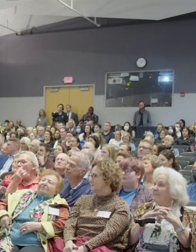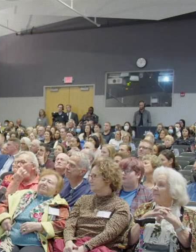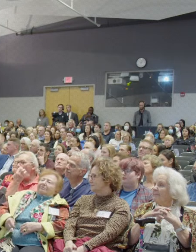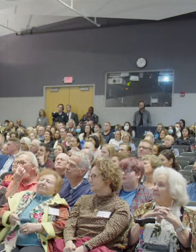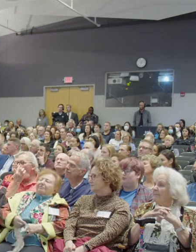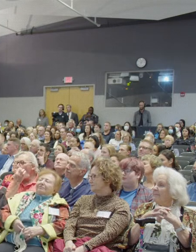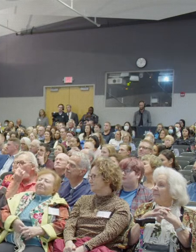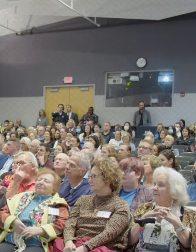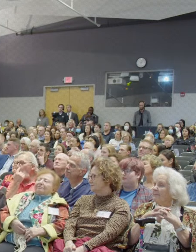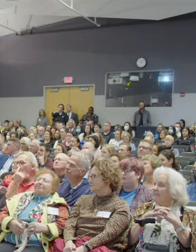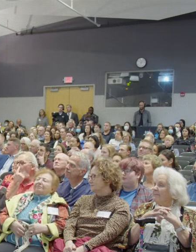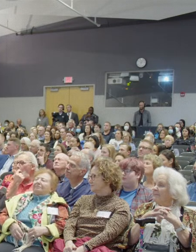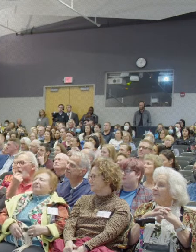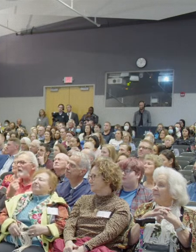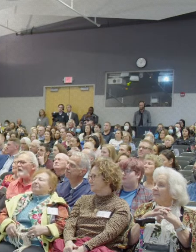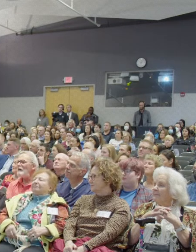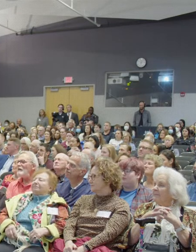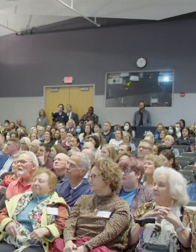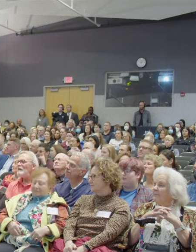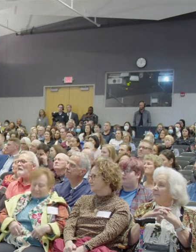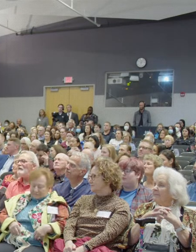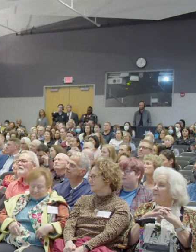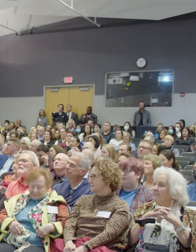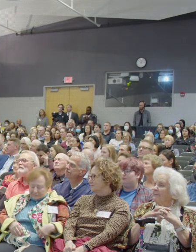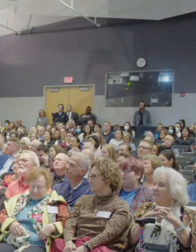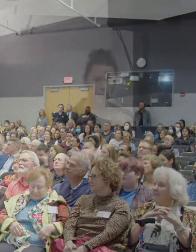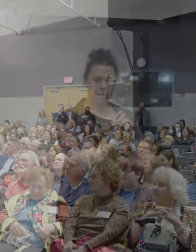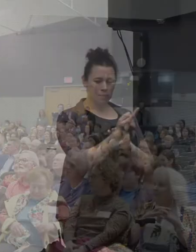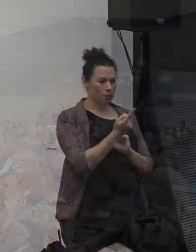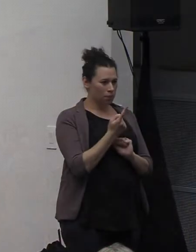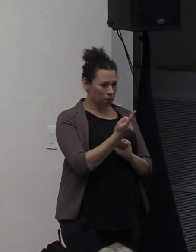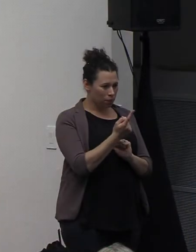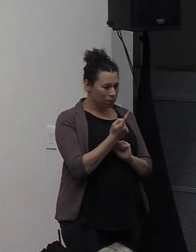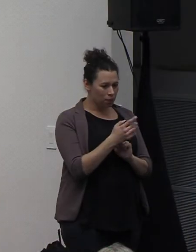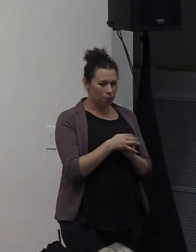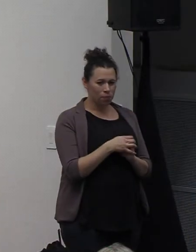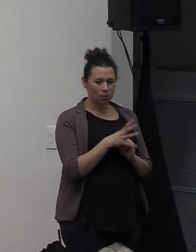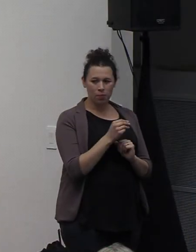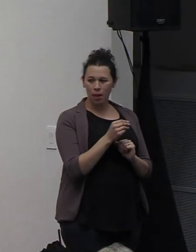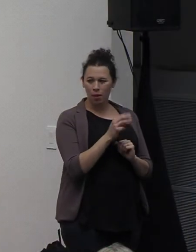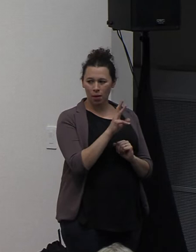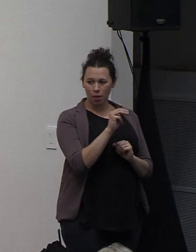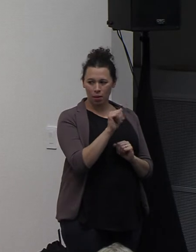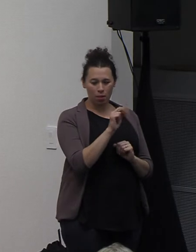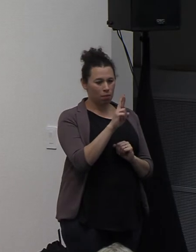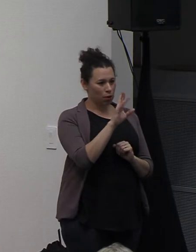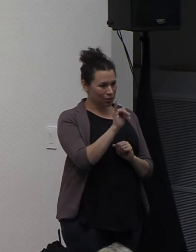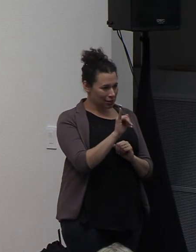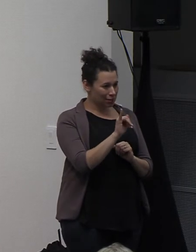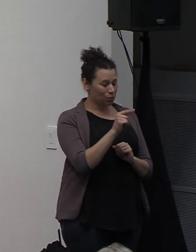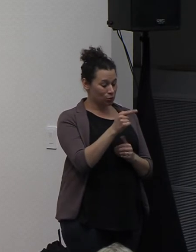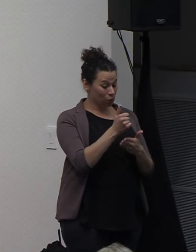it was an amazing experience with you in May. Also you, Marcy, that you helped me.